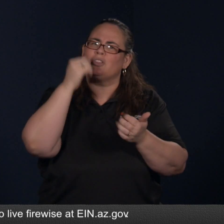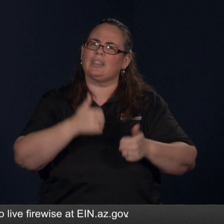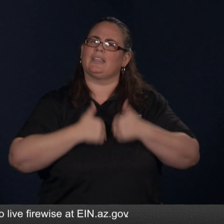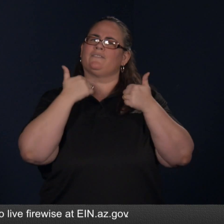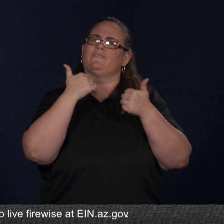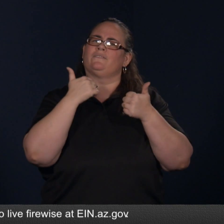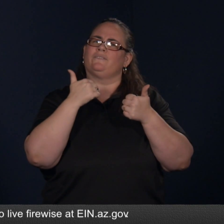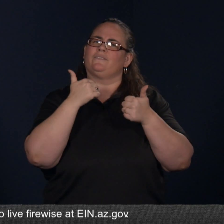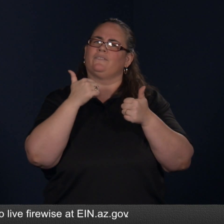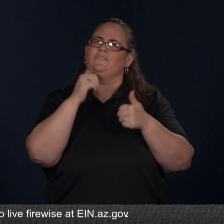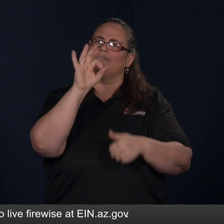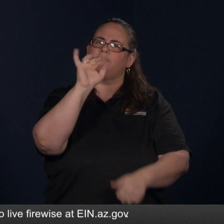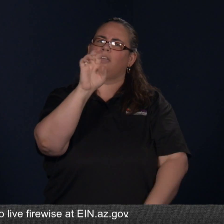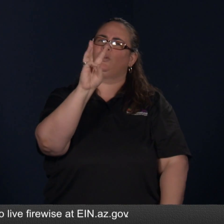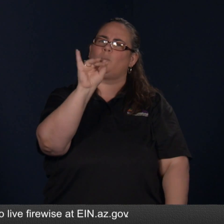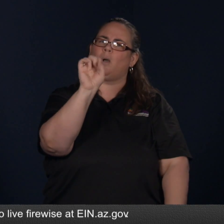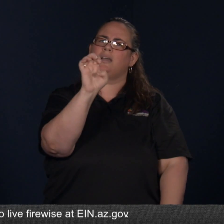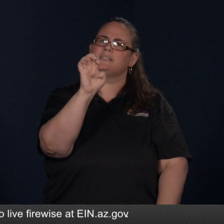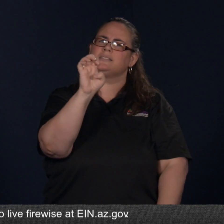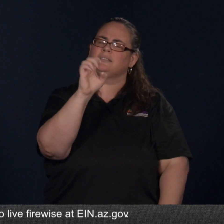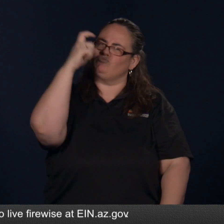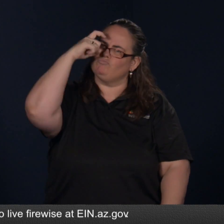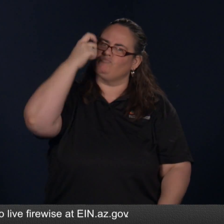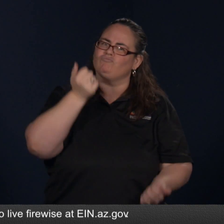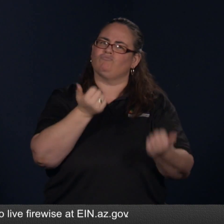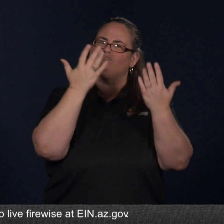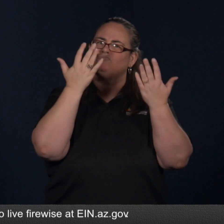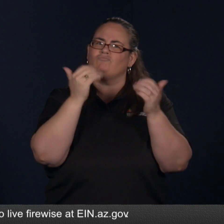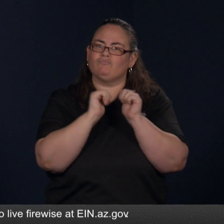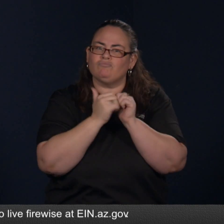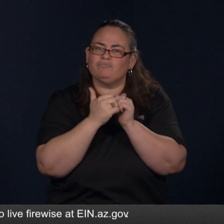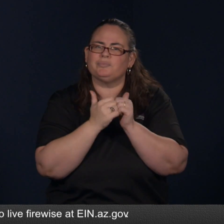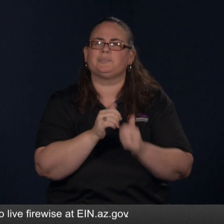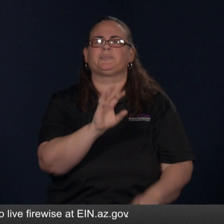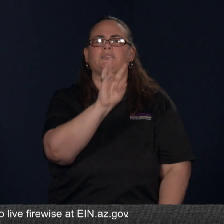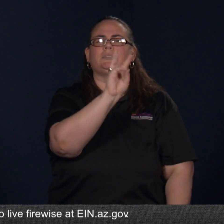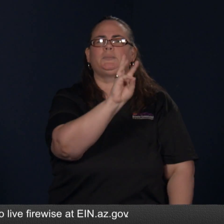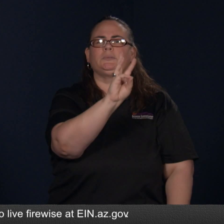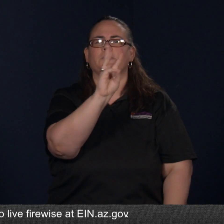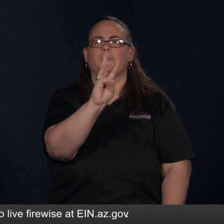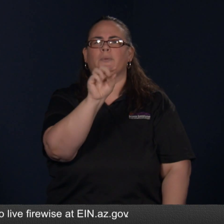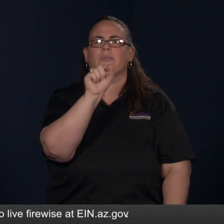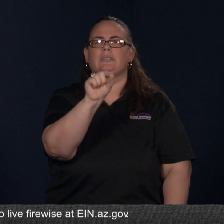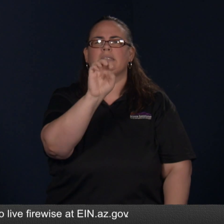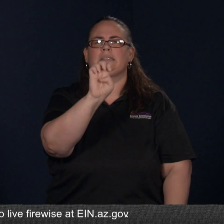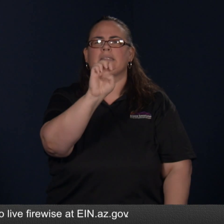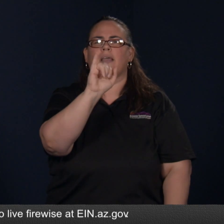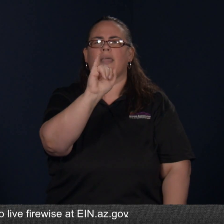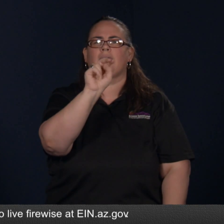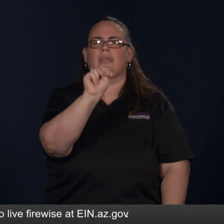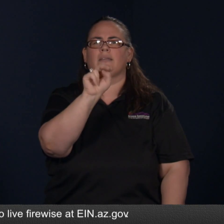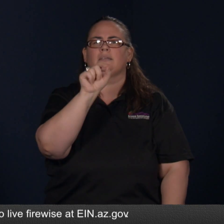Learn to live FireWise at ein.az.gov.